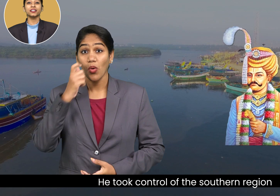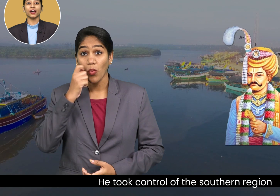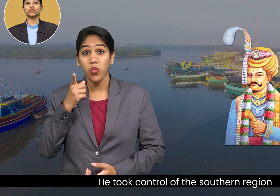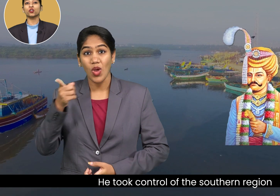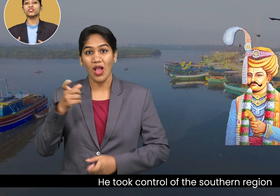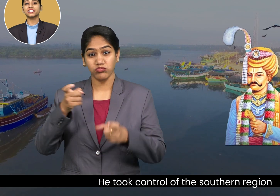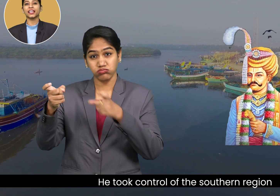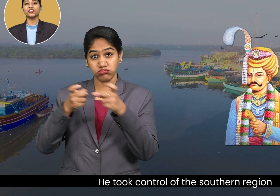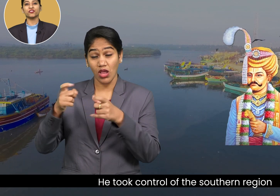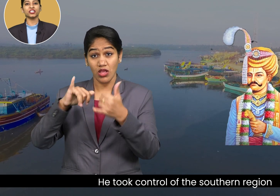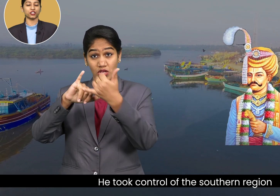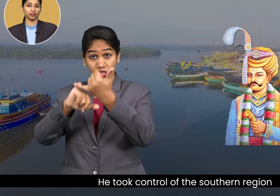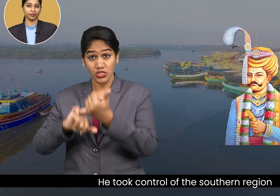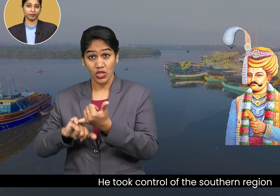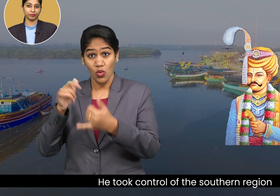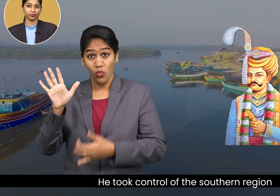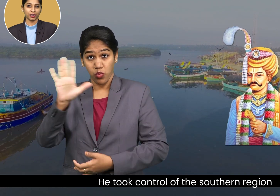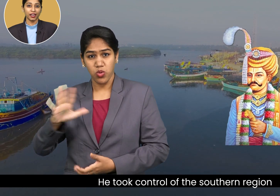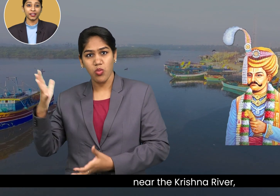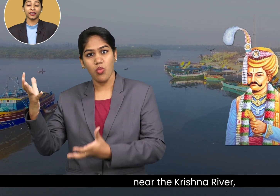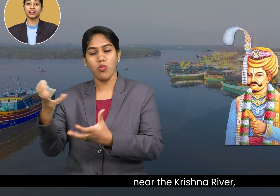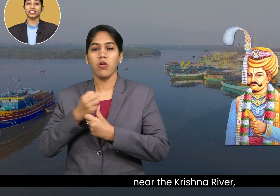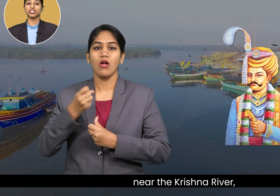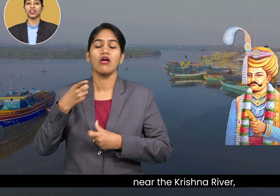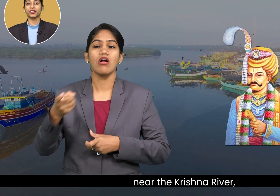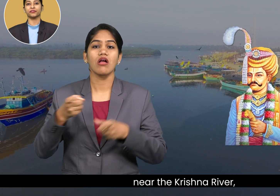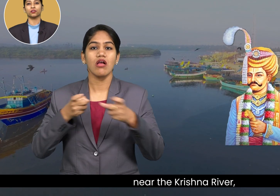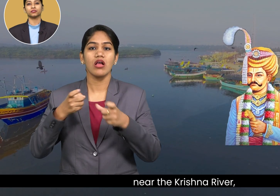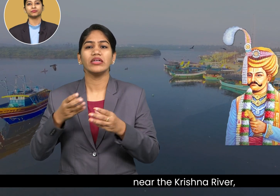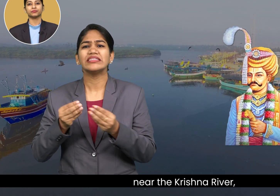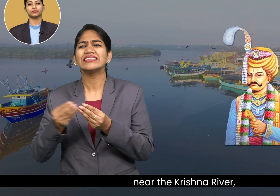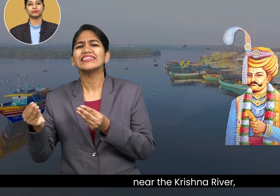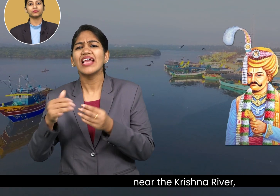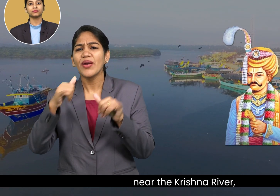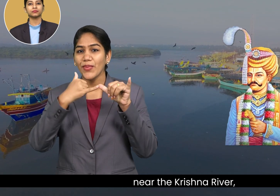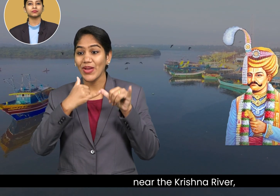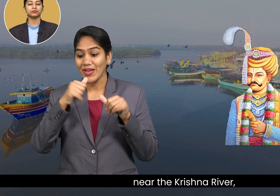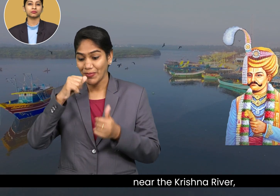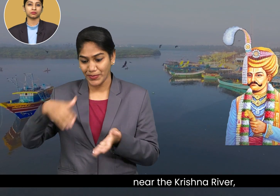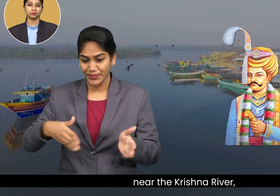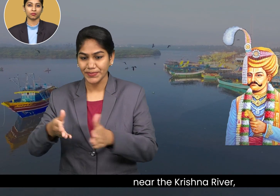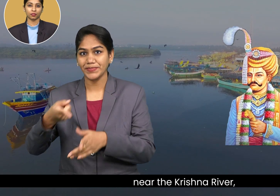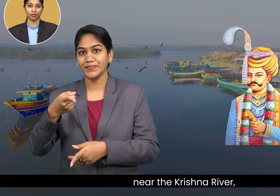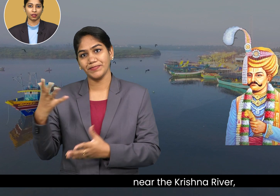He took control of the southern region near the Krishna River,